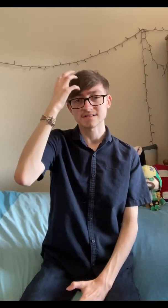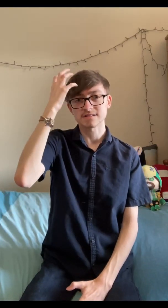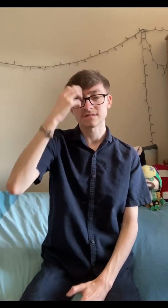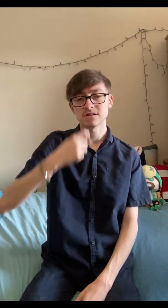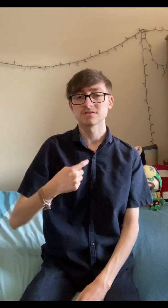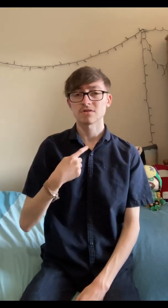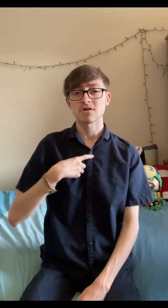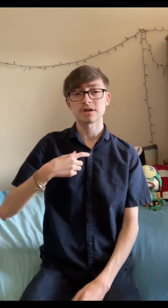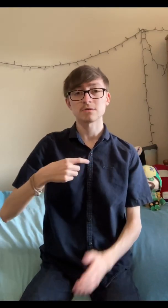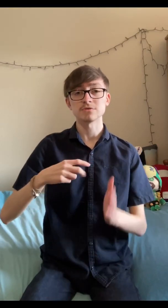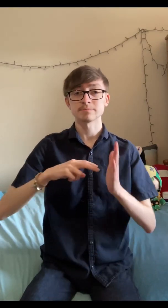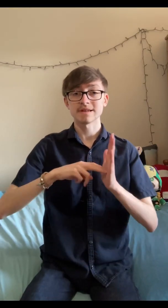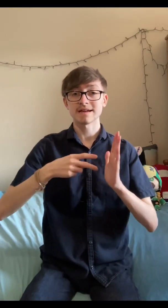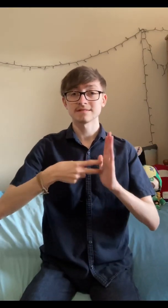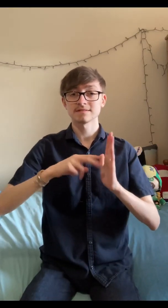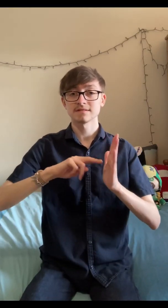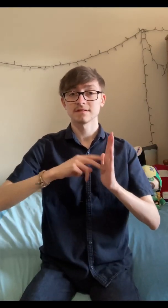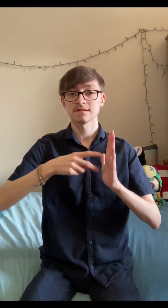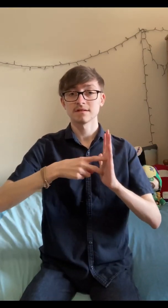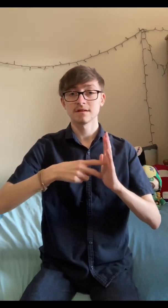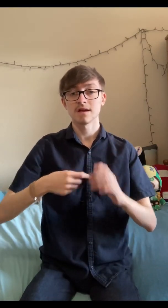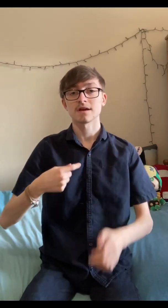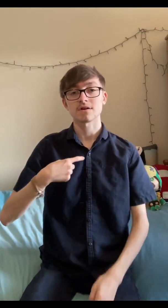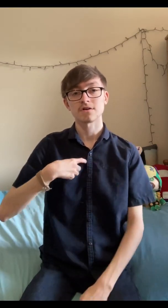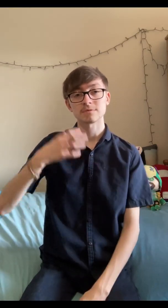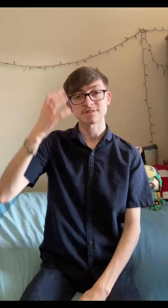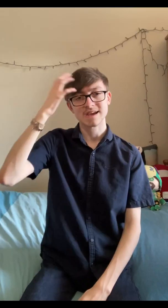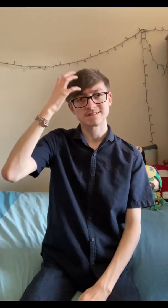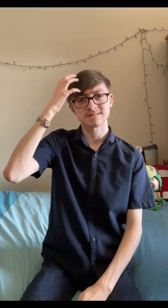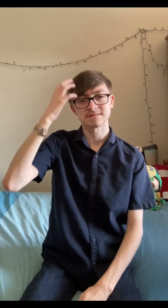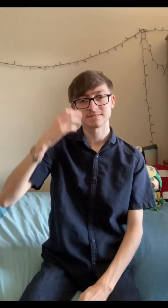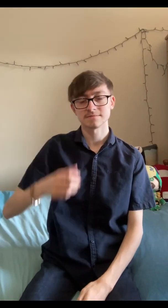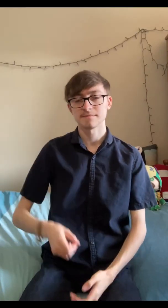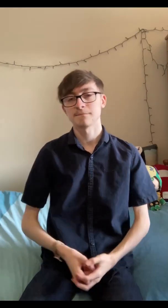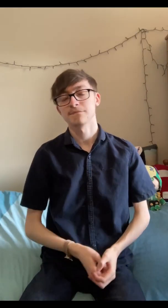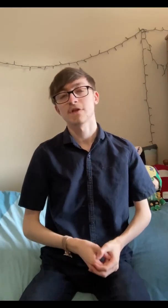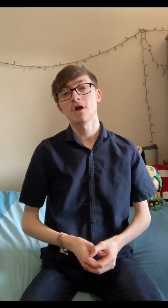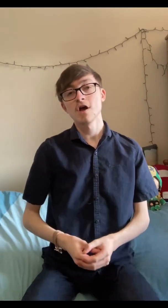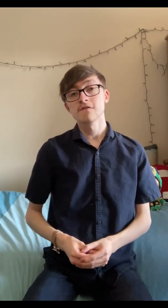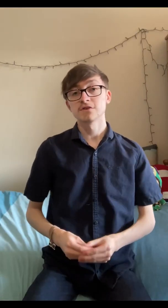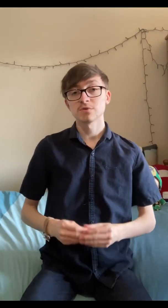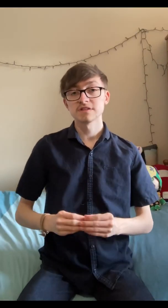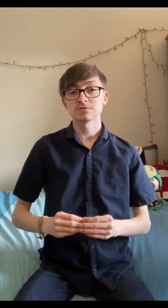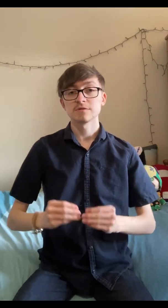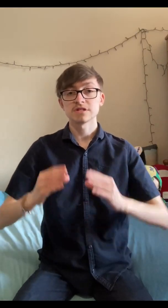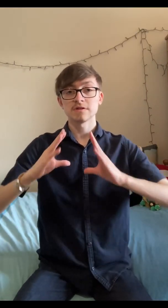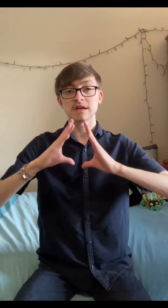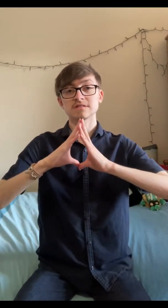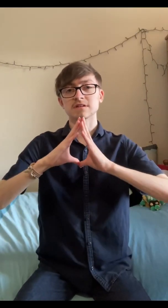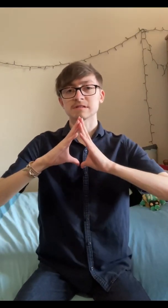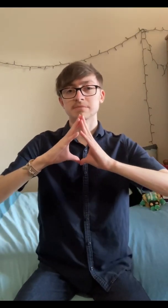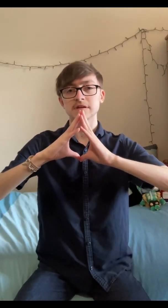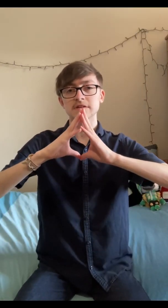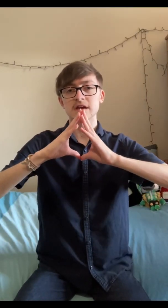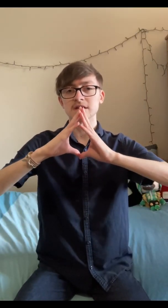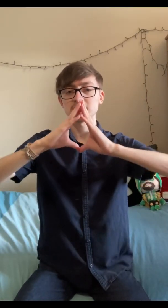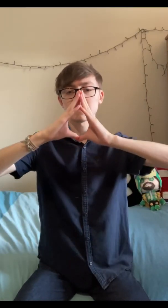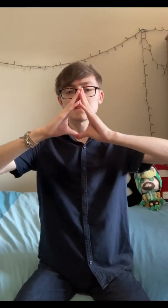Accident. So I was planned, and I was an accident. For twins, what you do is like splitting the egg in